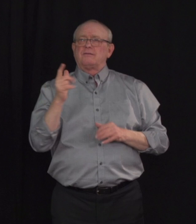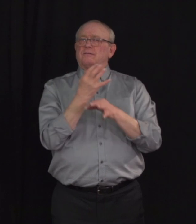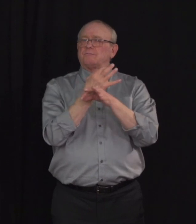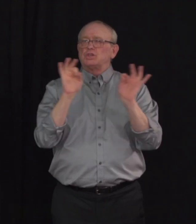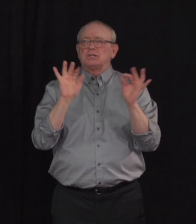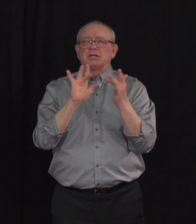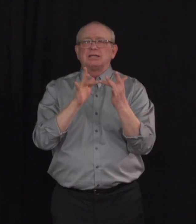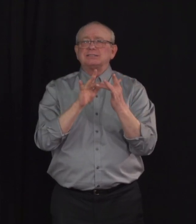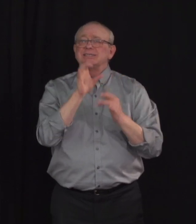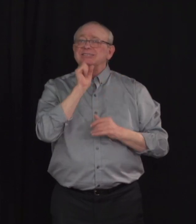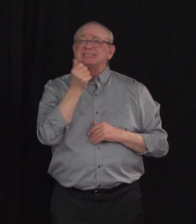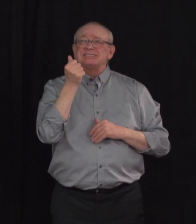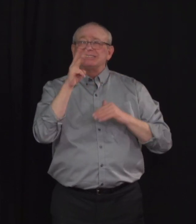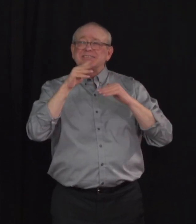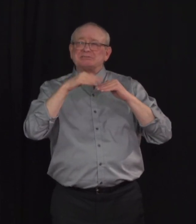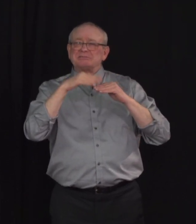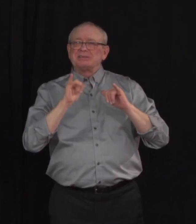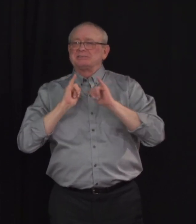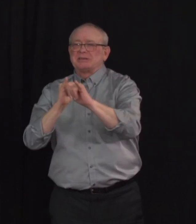are available on